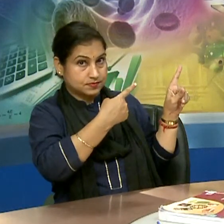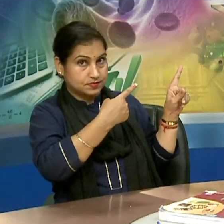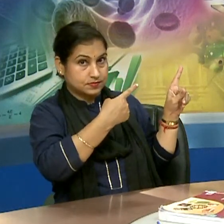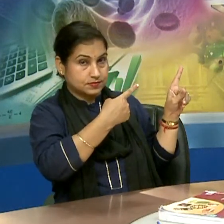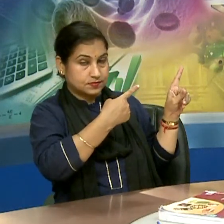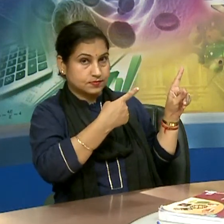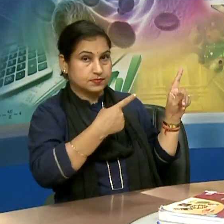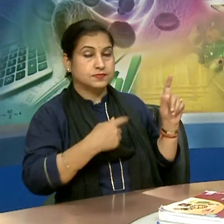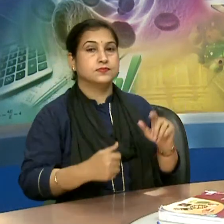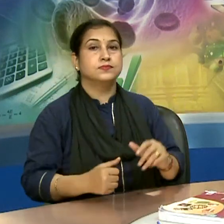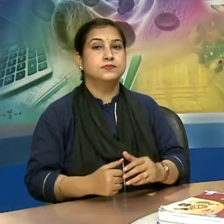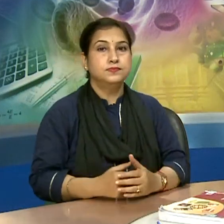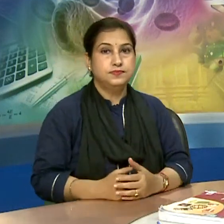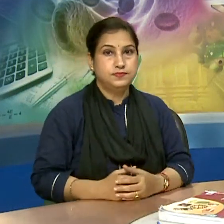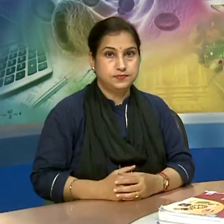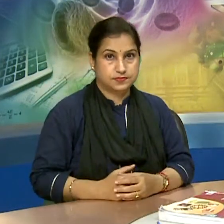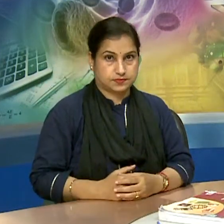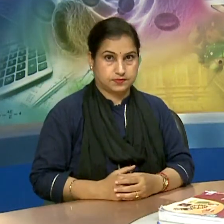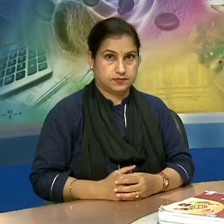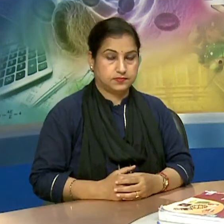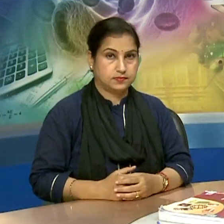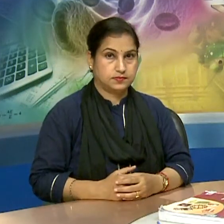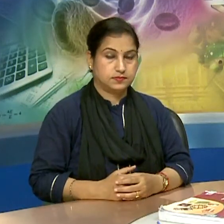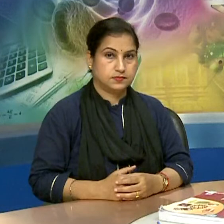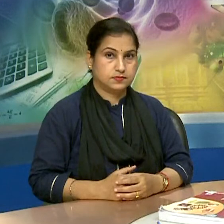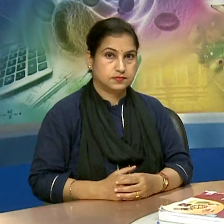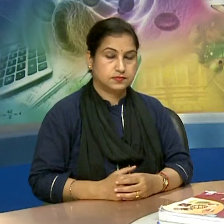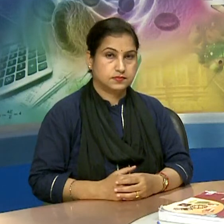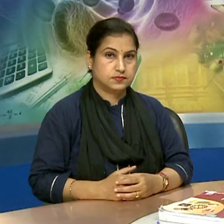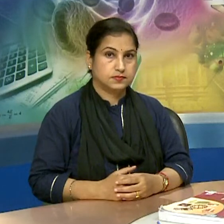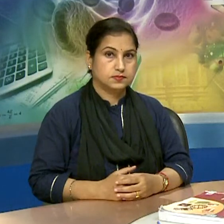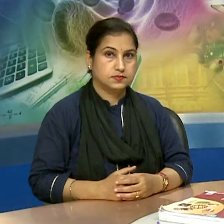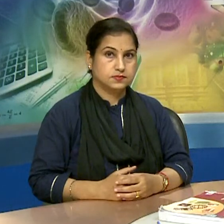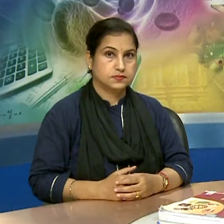As you can see in picture, the start is of yellow and the end of is red.